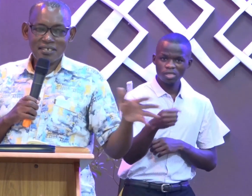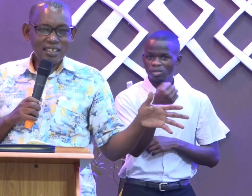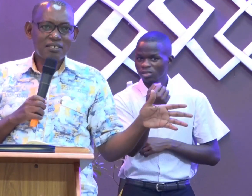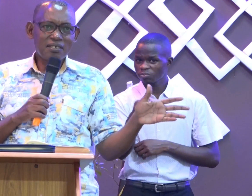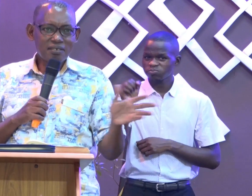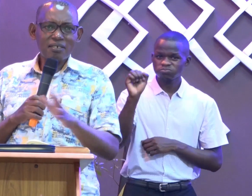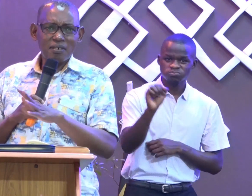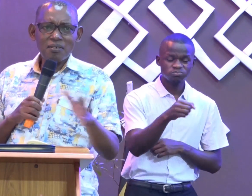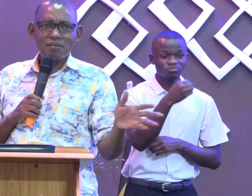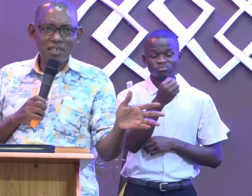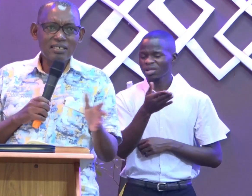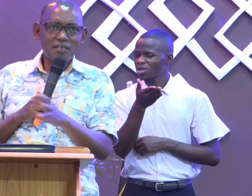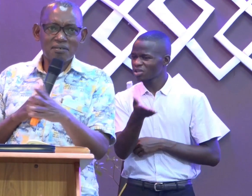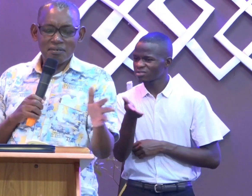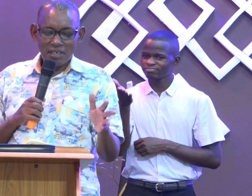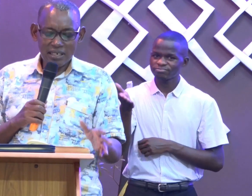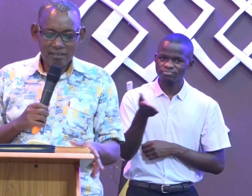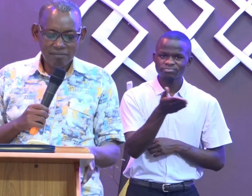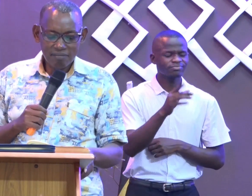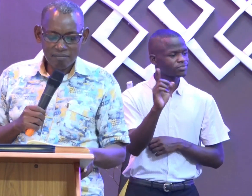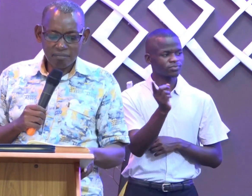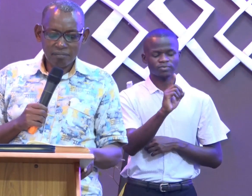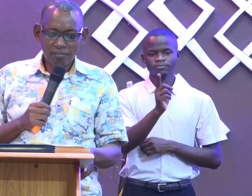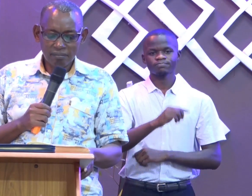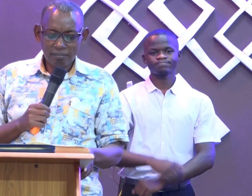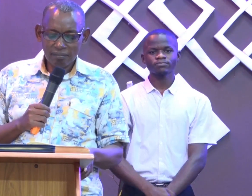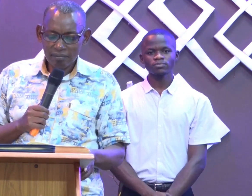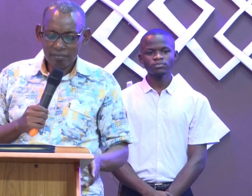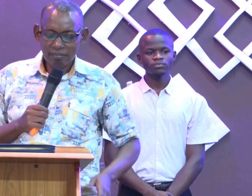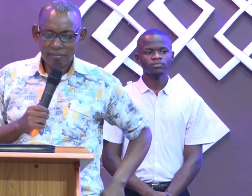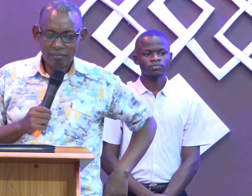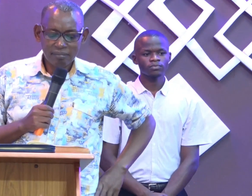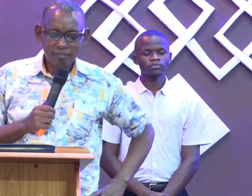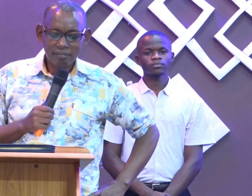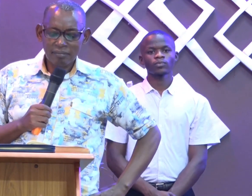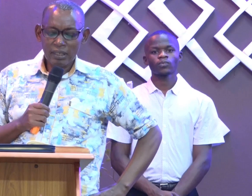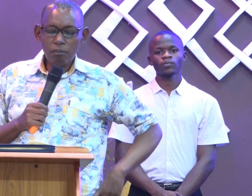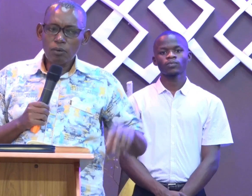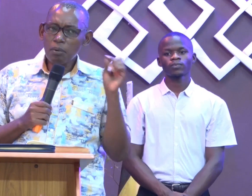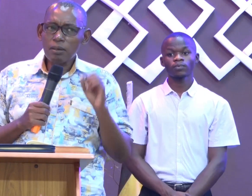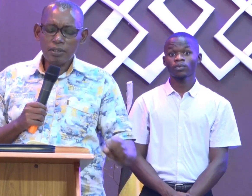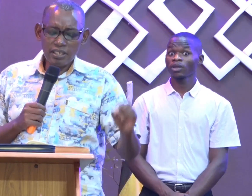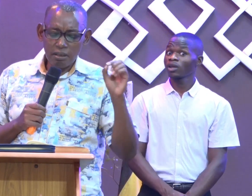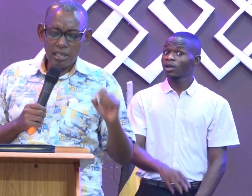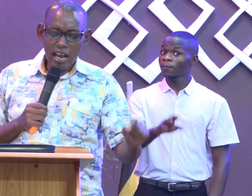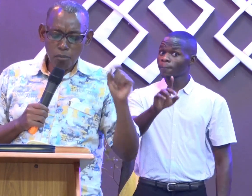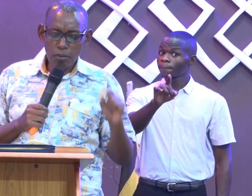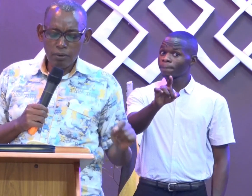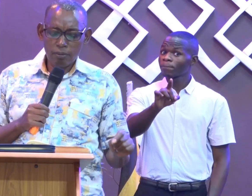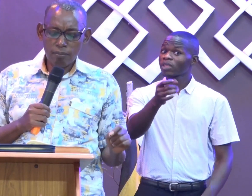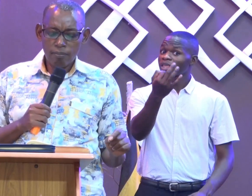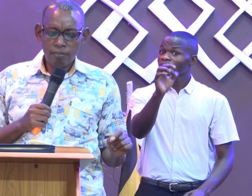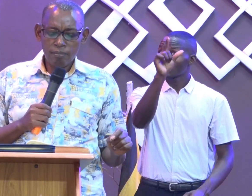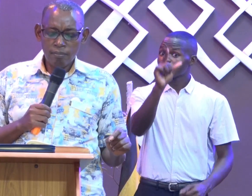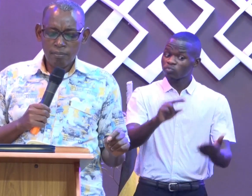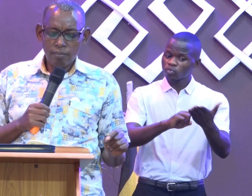Tosagasagana. Tozunga. Tozunga. Be immovable. Be stable in one place. Omuntu bw'akozesa ebigambo